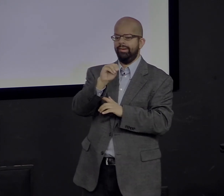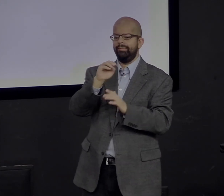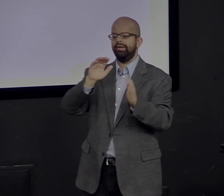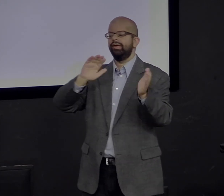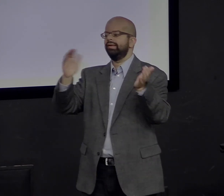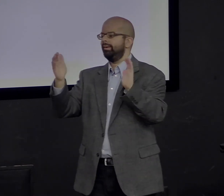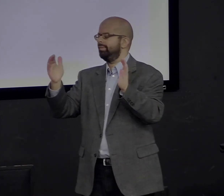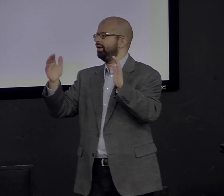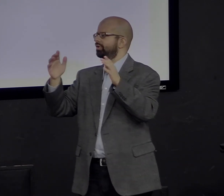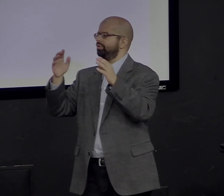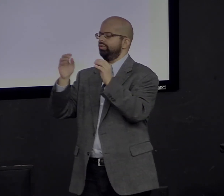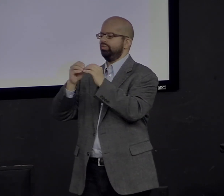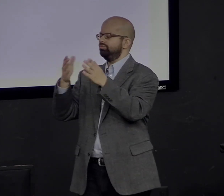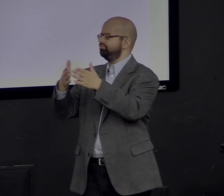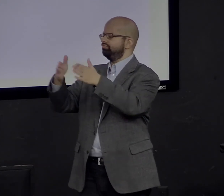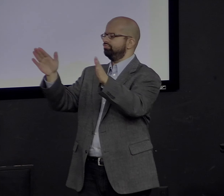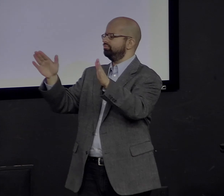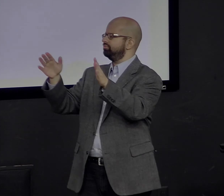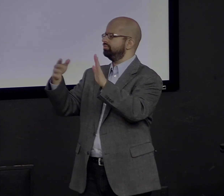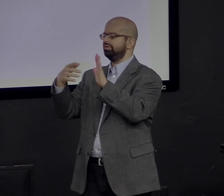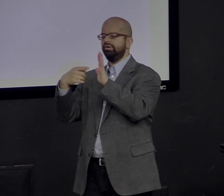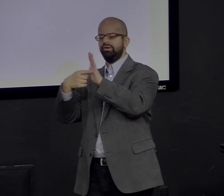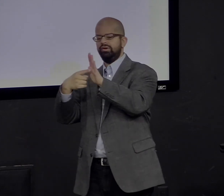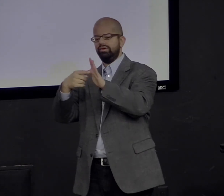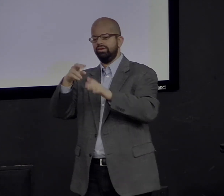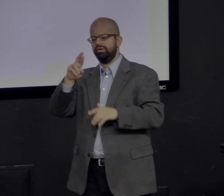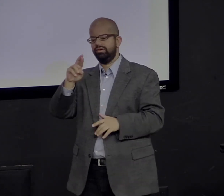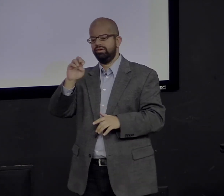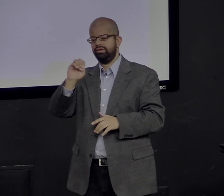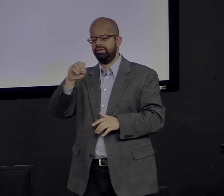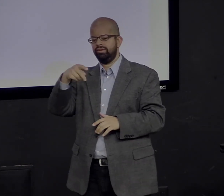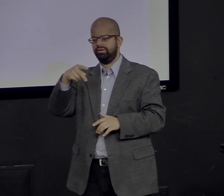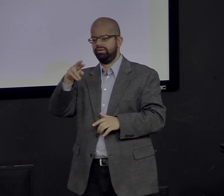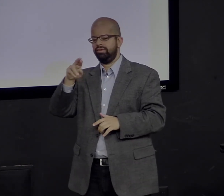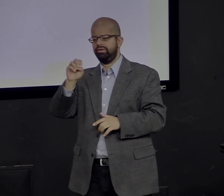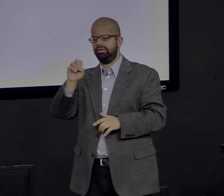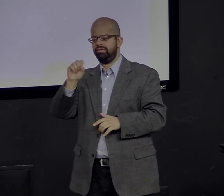That is actually a very good example that you used. I know that